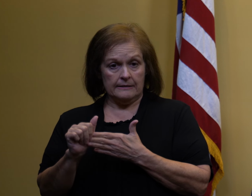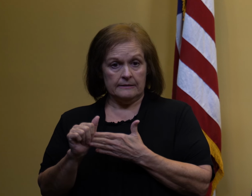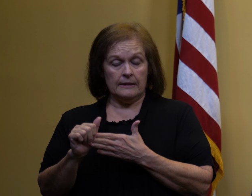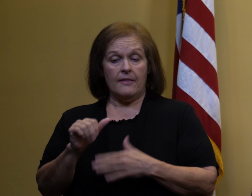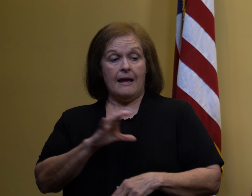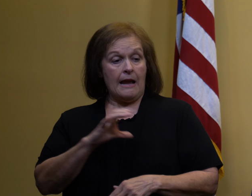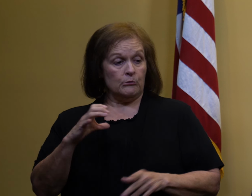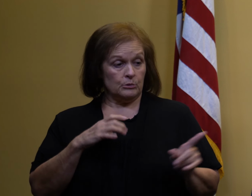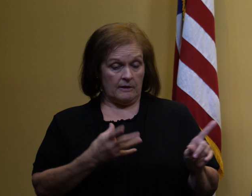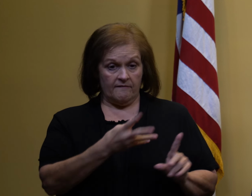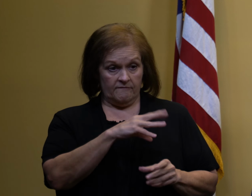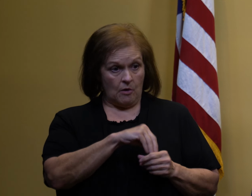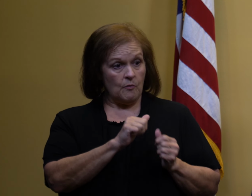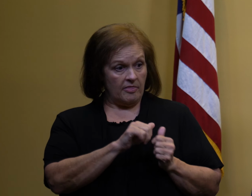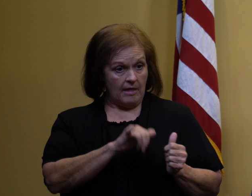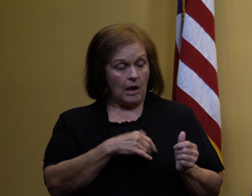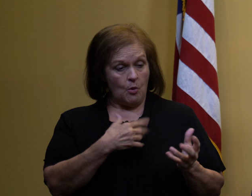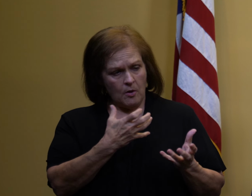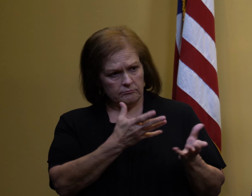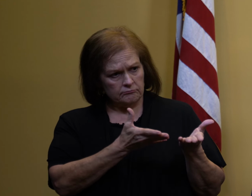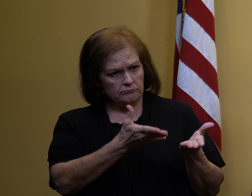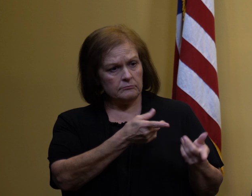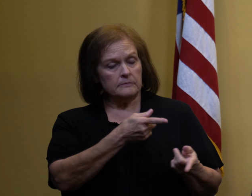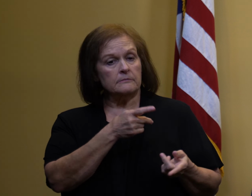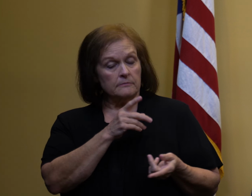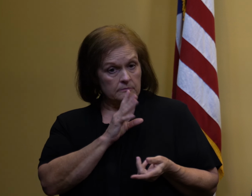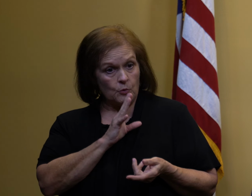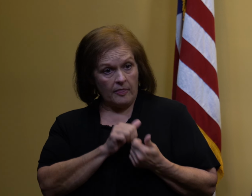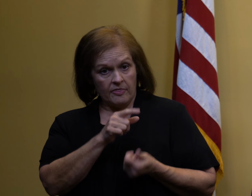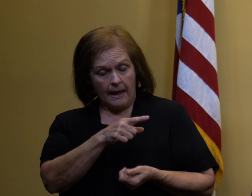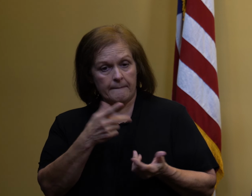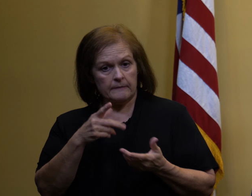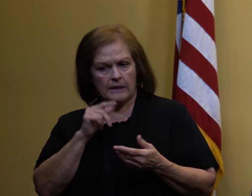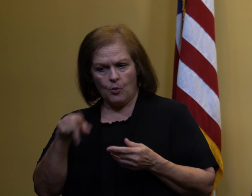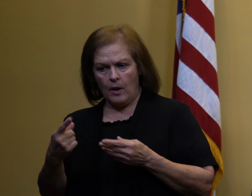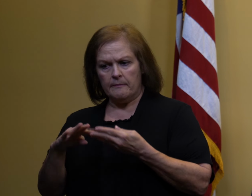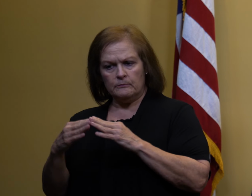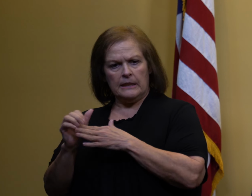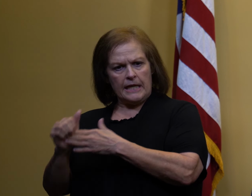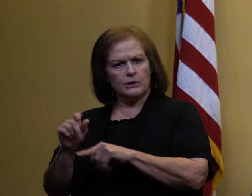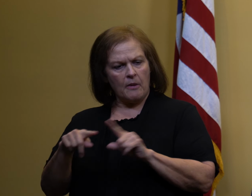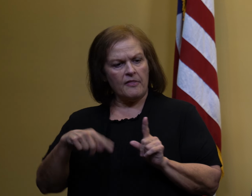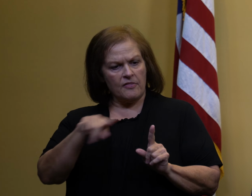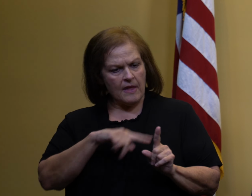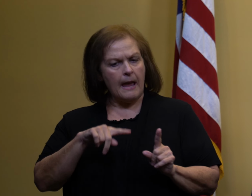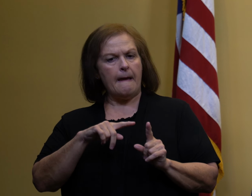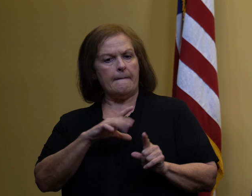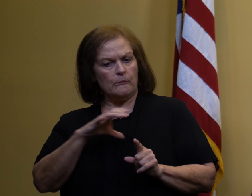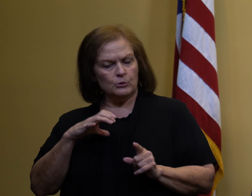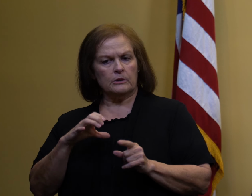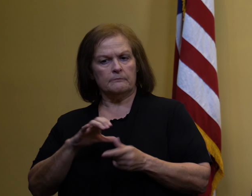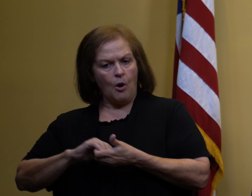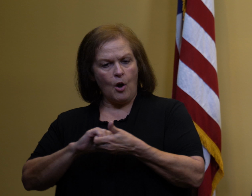the council's involvement, I wanted to make sure that the community leaders not only understood, but they were partnering with